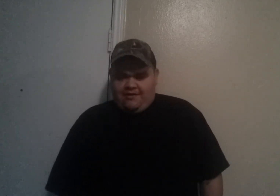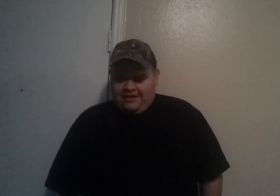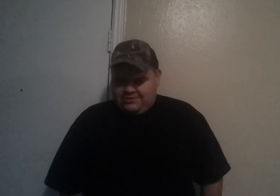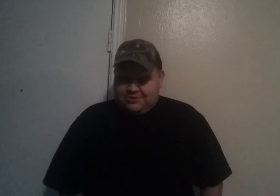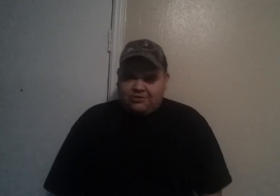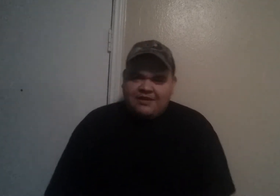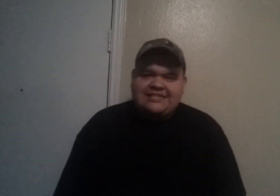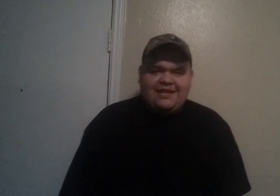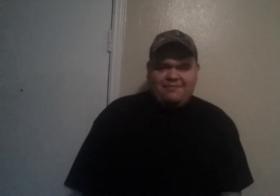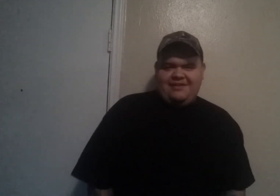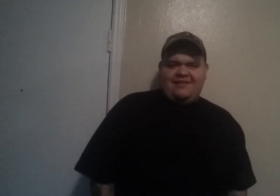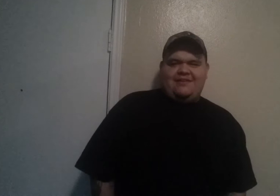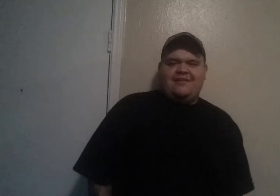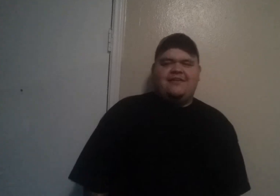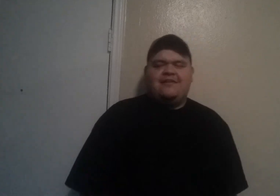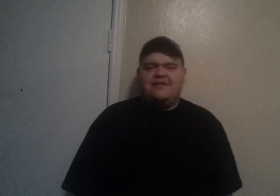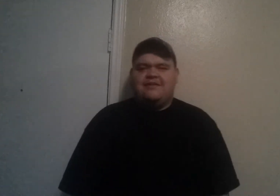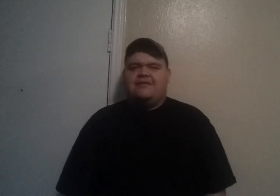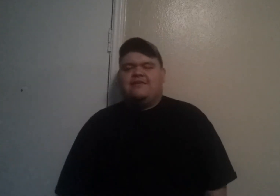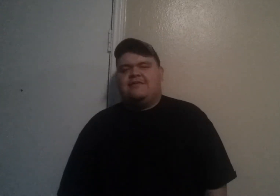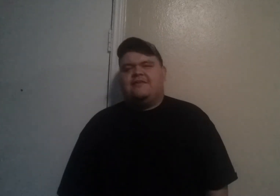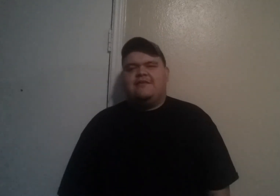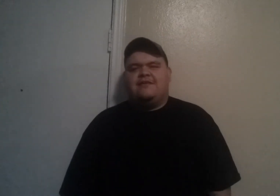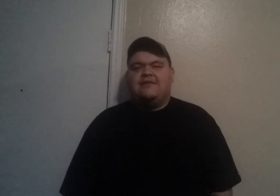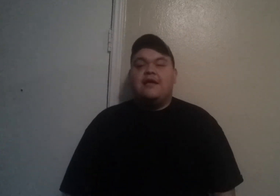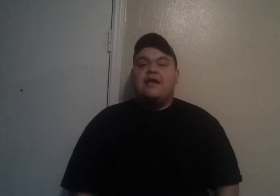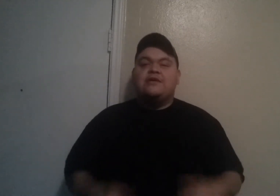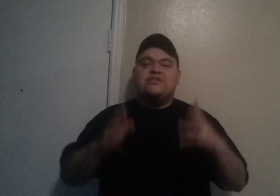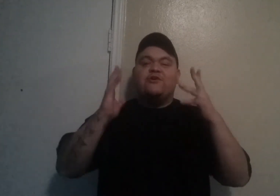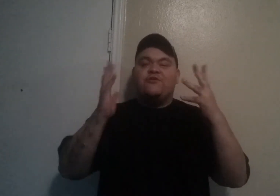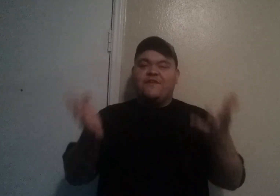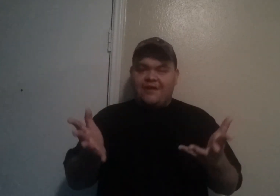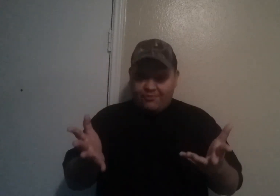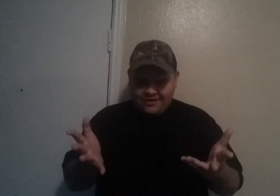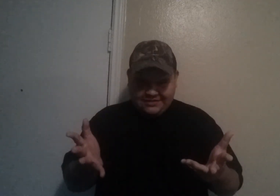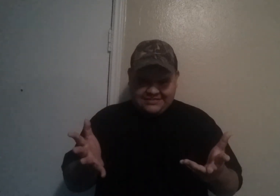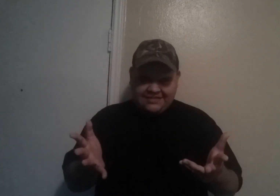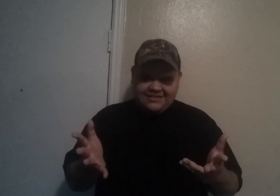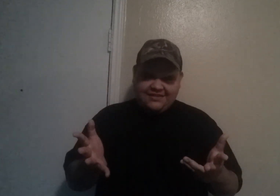All right, so story time. Just like old times? So there I was.